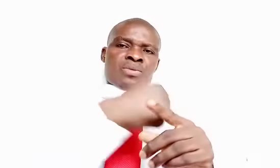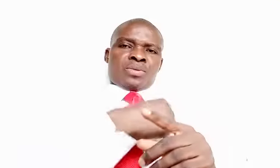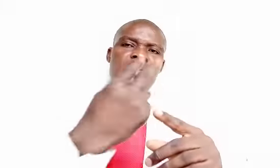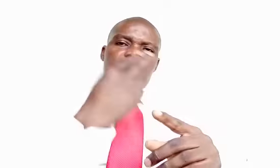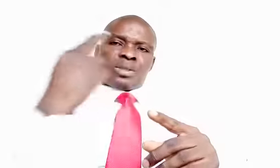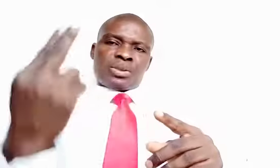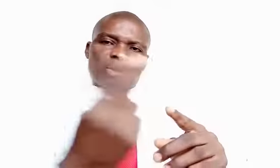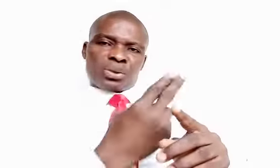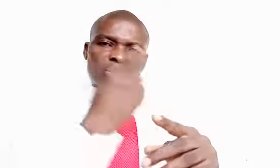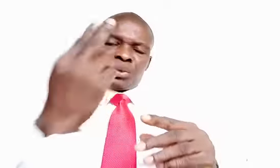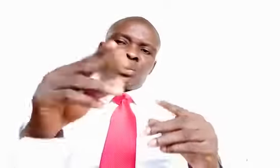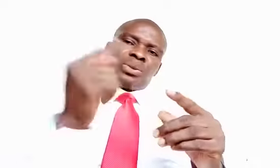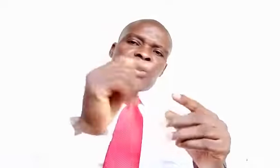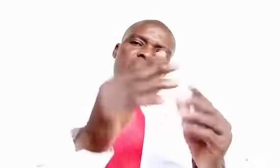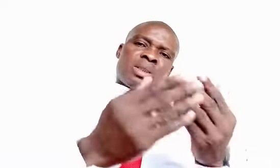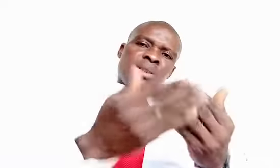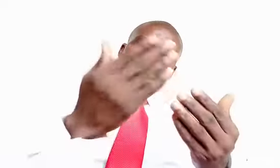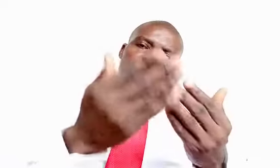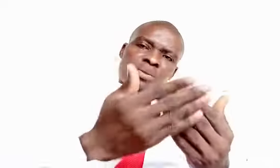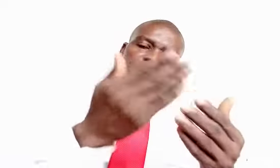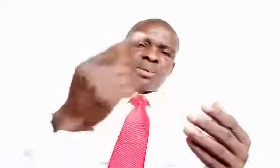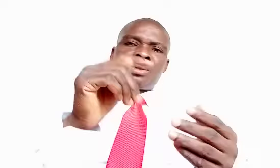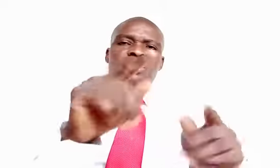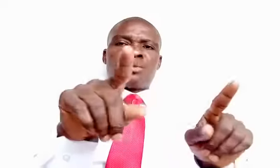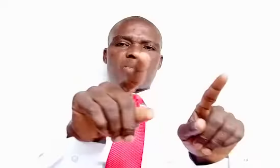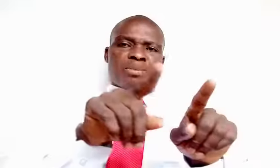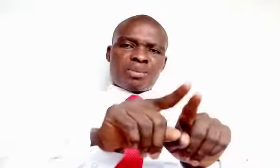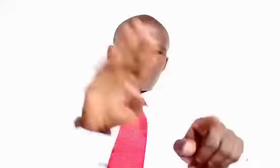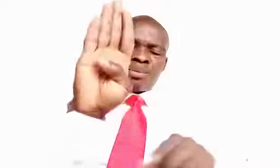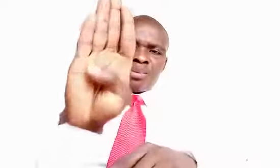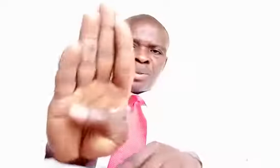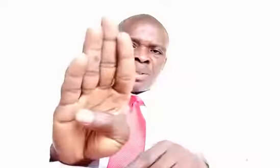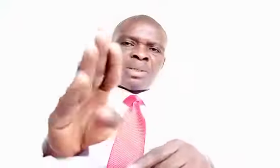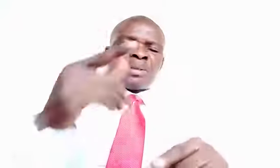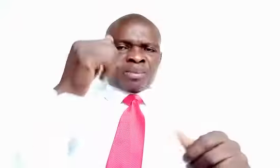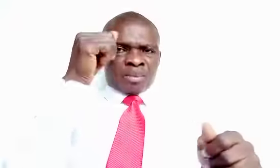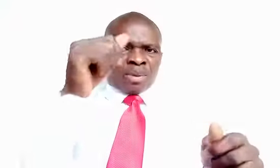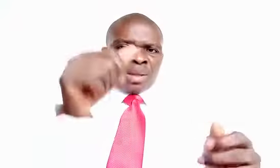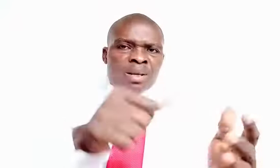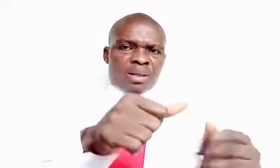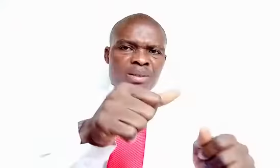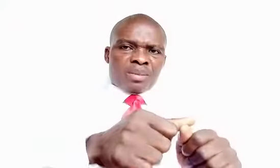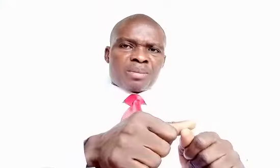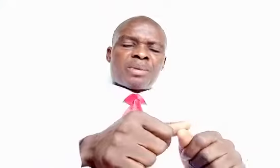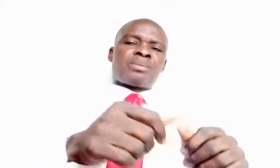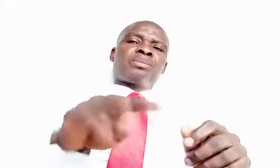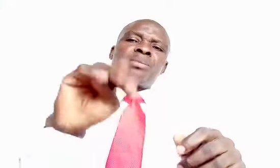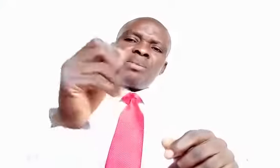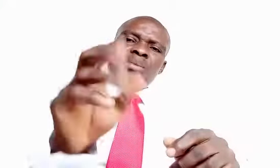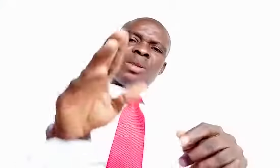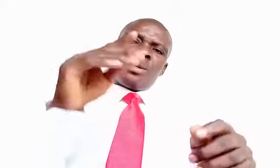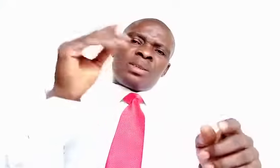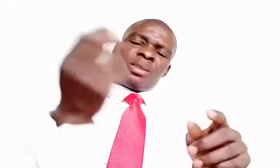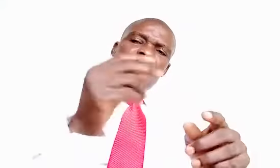past form of be in the passive voice. Notice that the tense of the be in the passive voice is